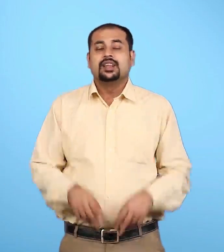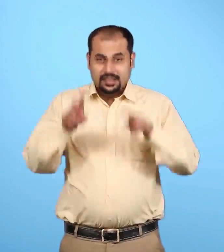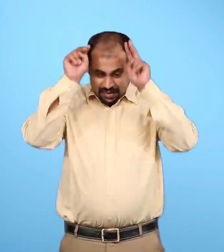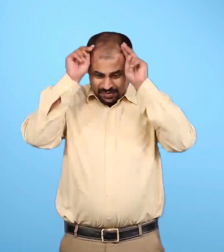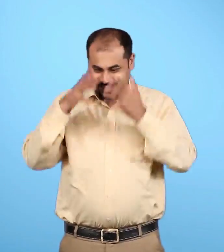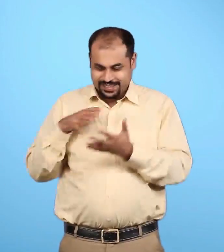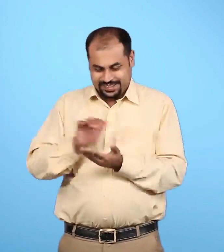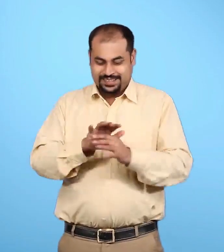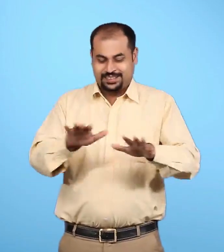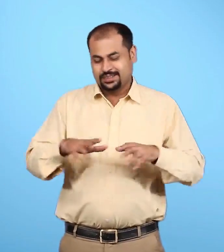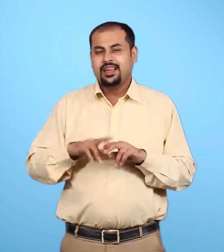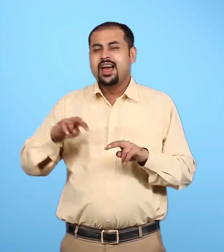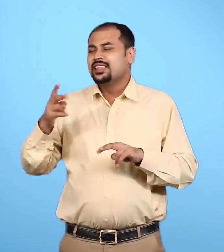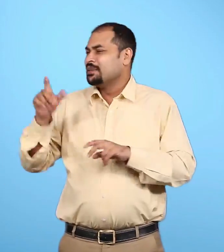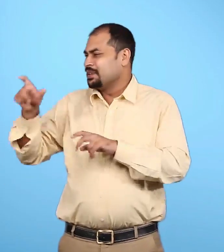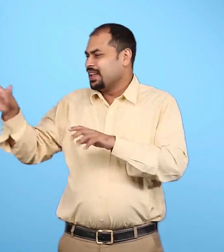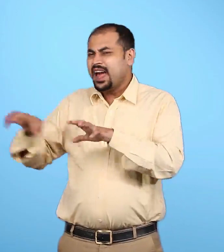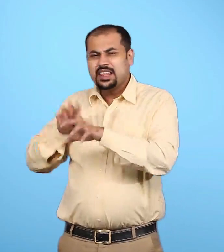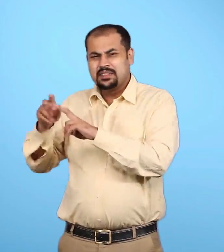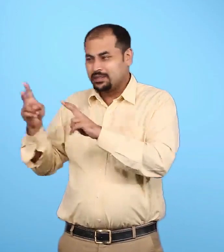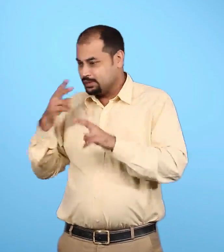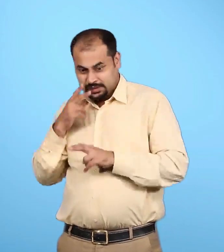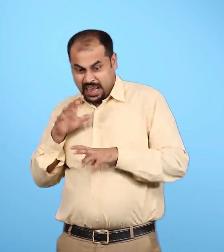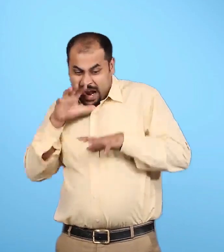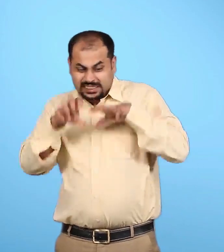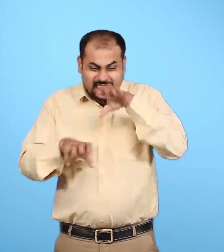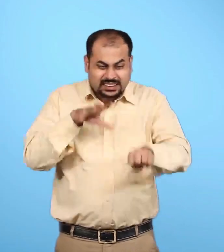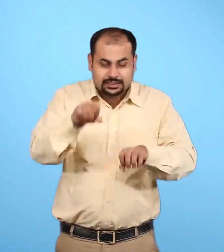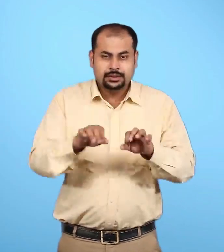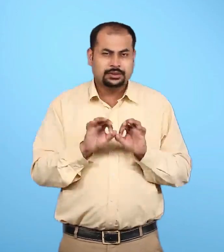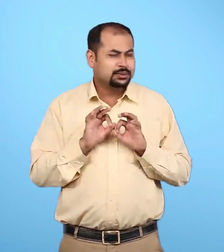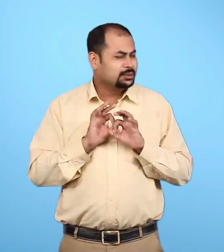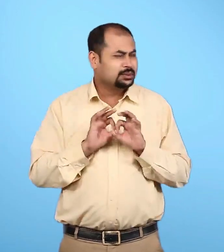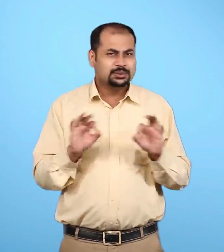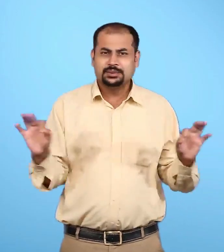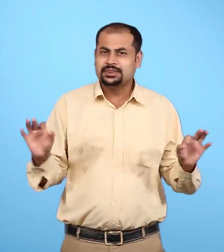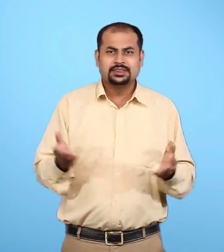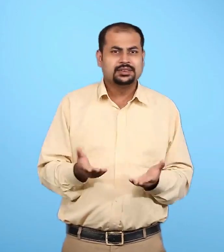At that time, there were no animals in Australia which ate rabbits.